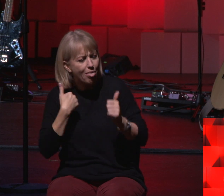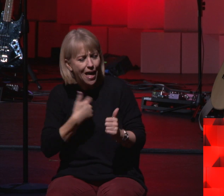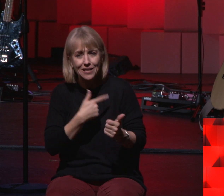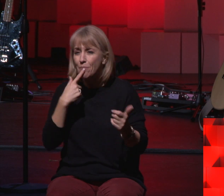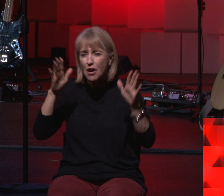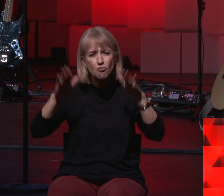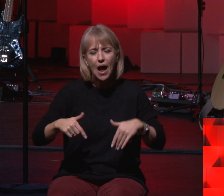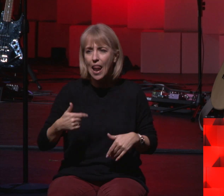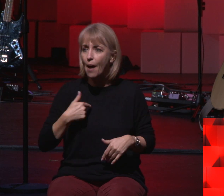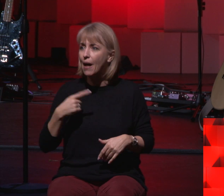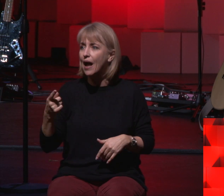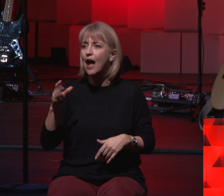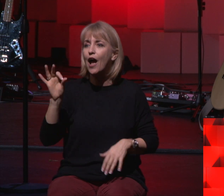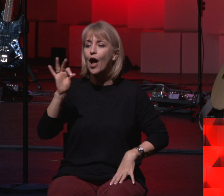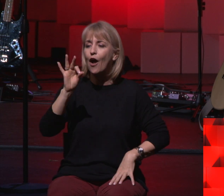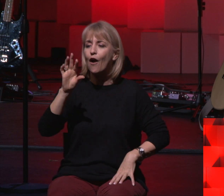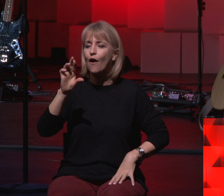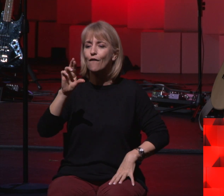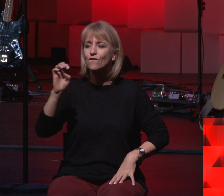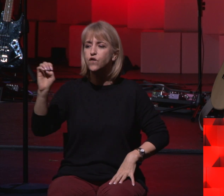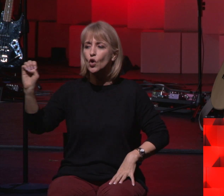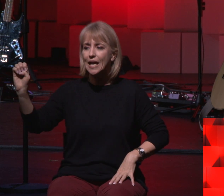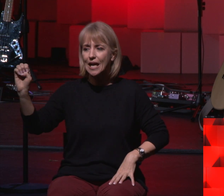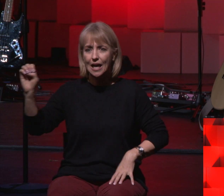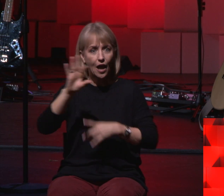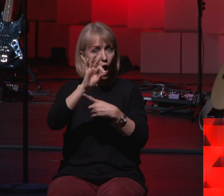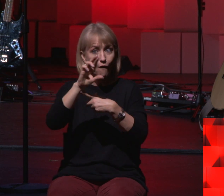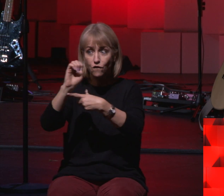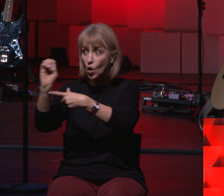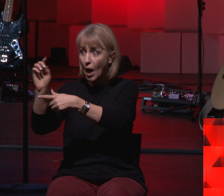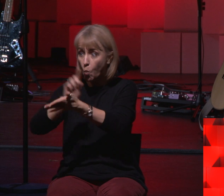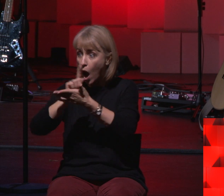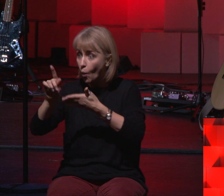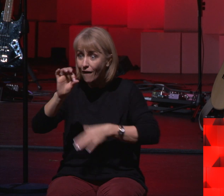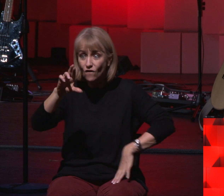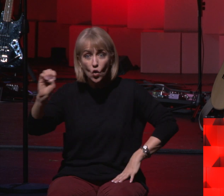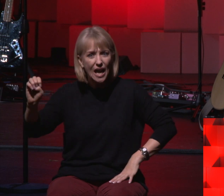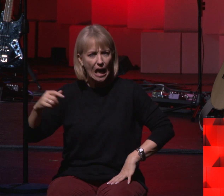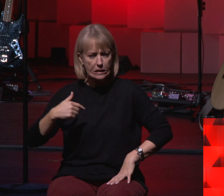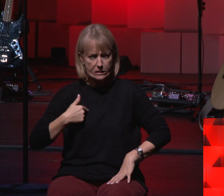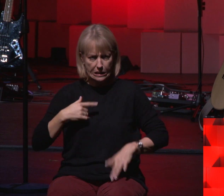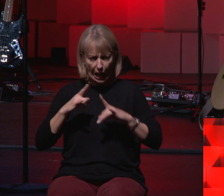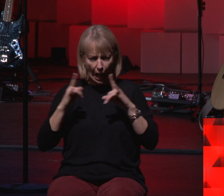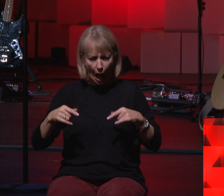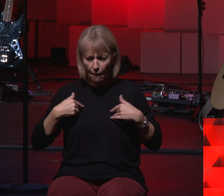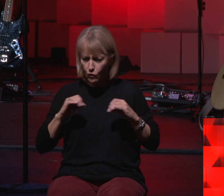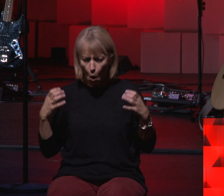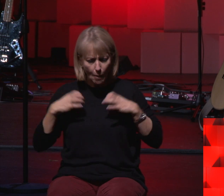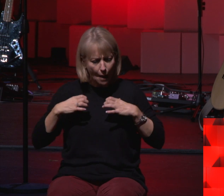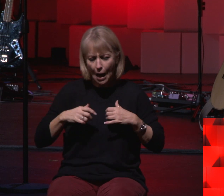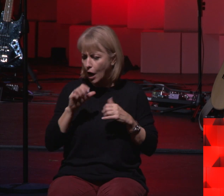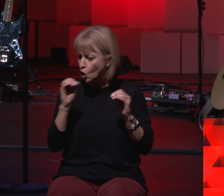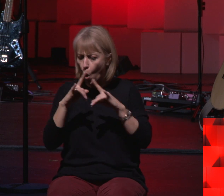my ears, as he said, it's a free week. They supply everything that you need. And I said, I've not been camping. I don't have backpack and tents. He goes,